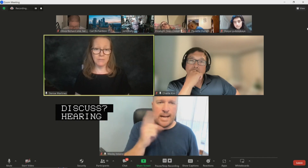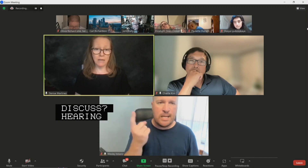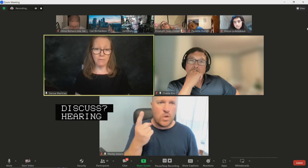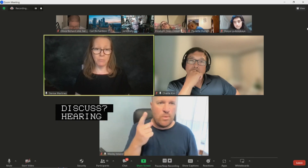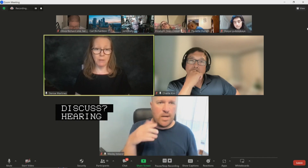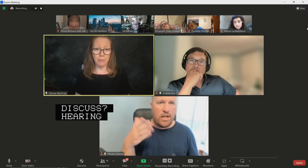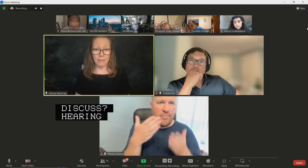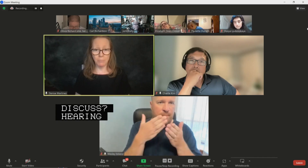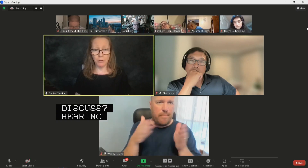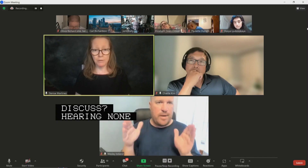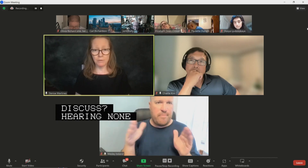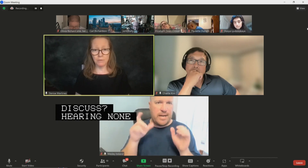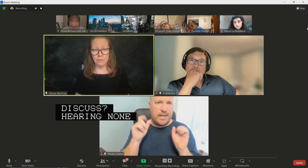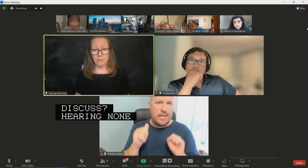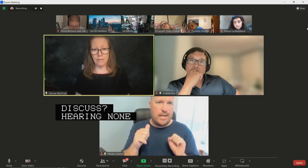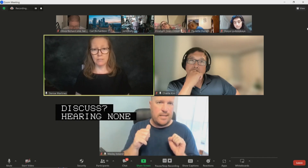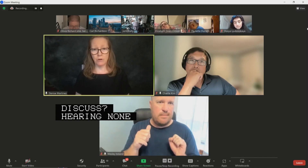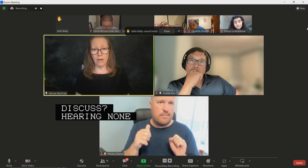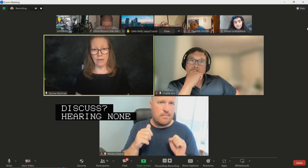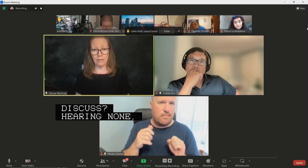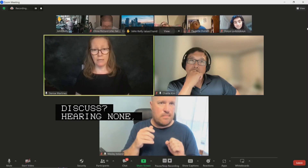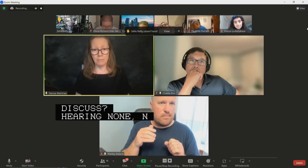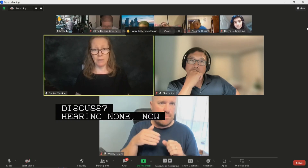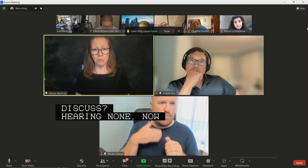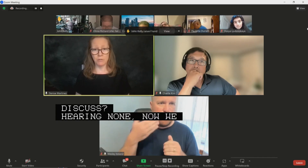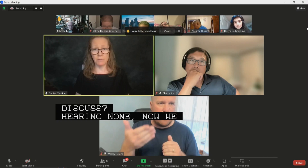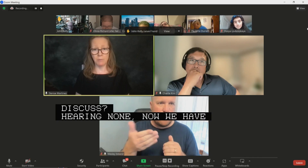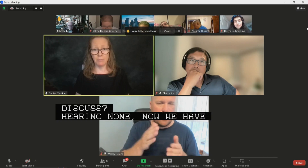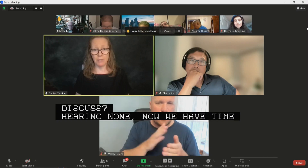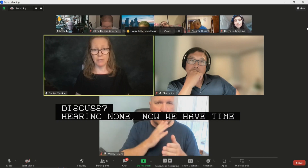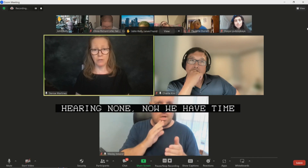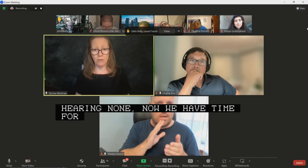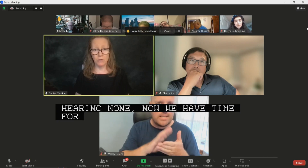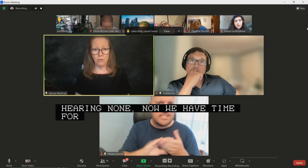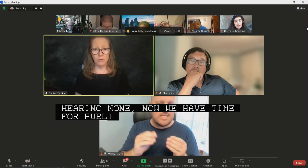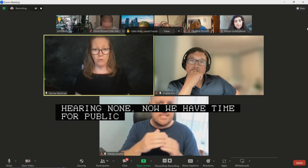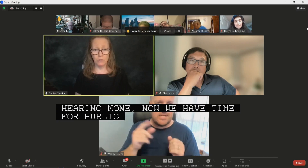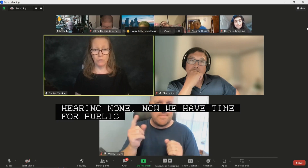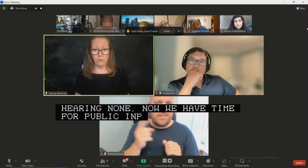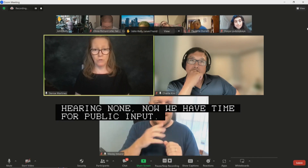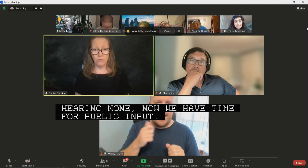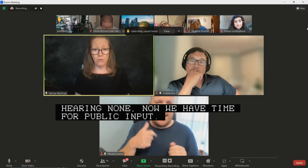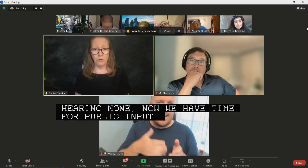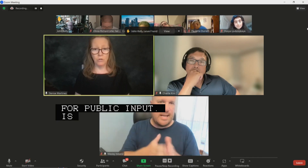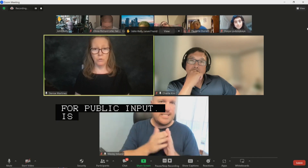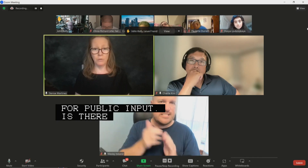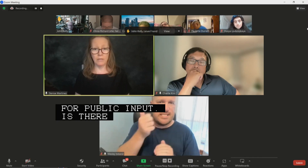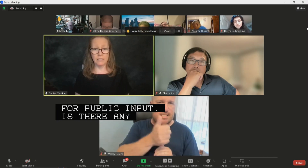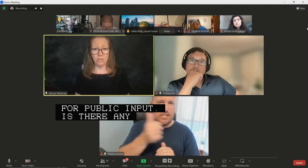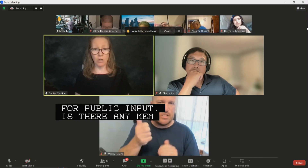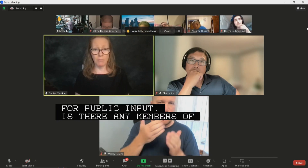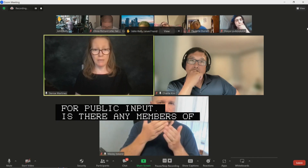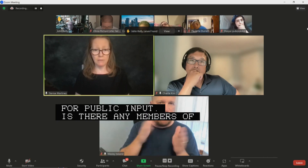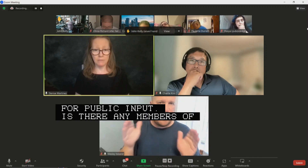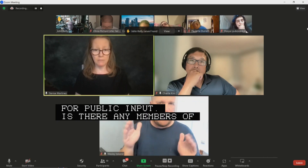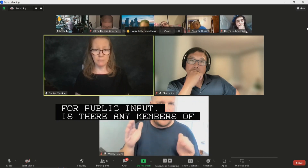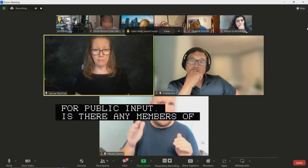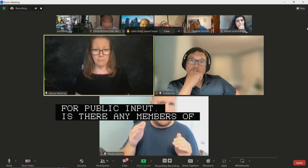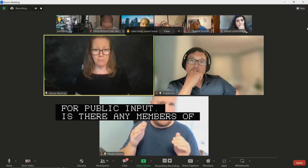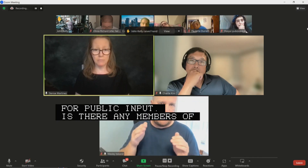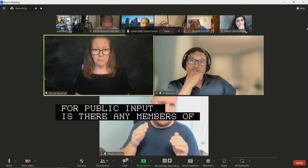Now we have time for public input. Is there any members of the public who would like to